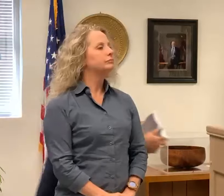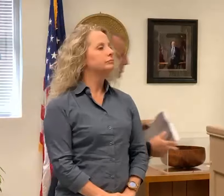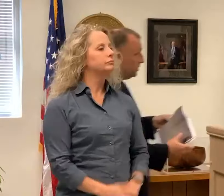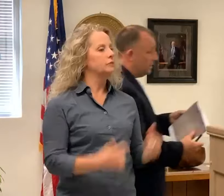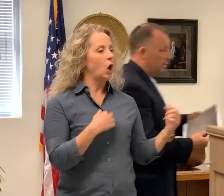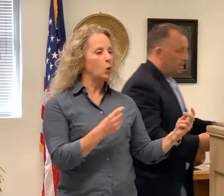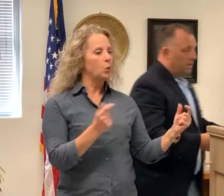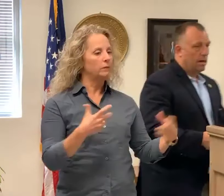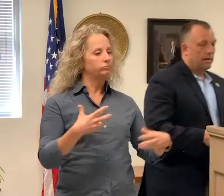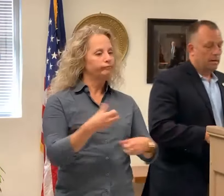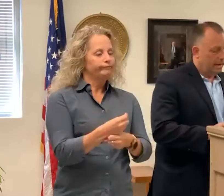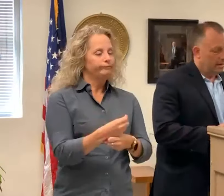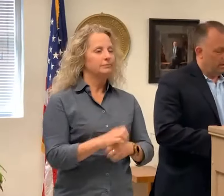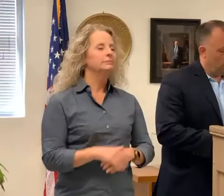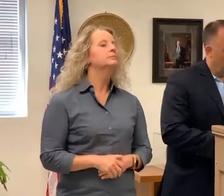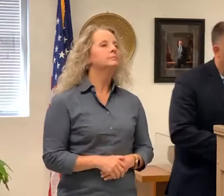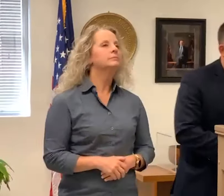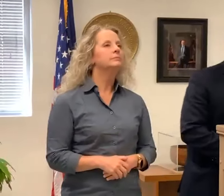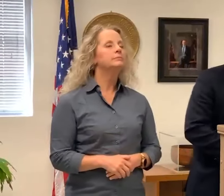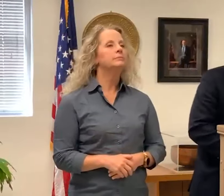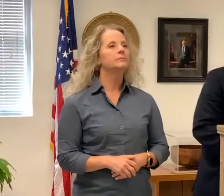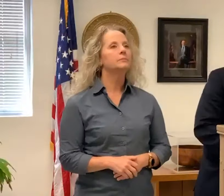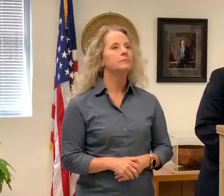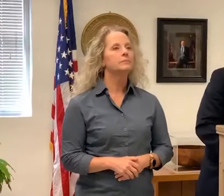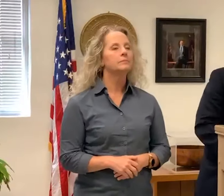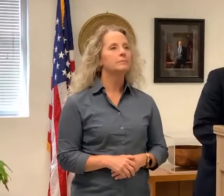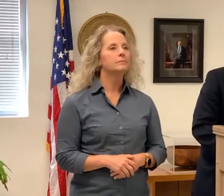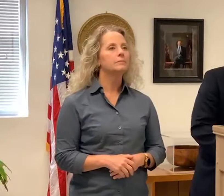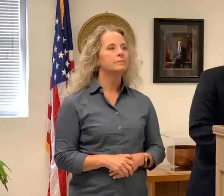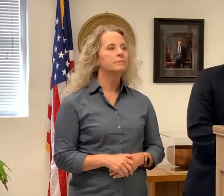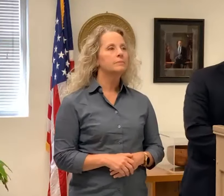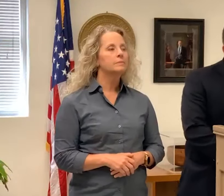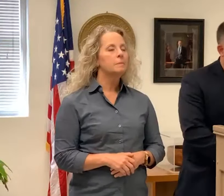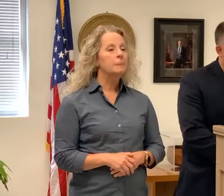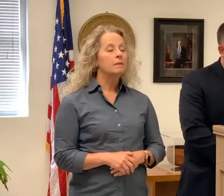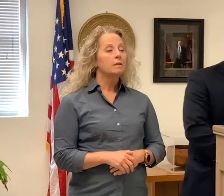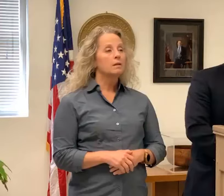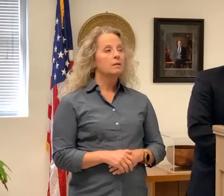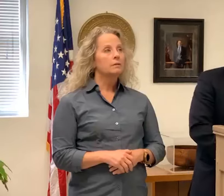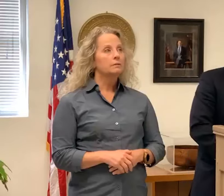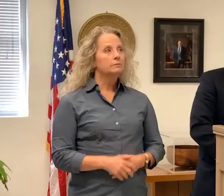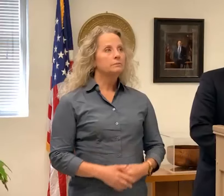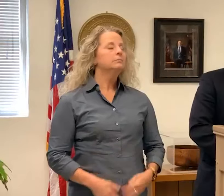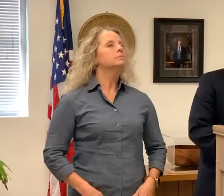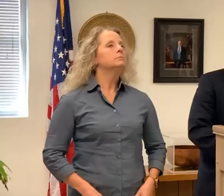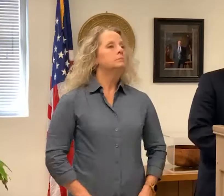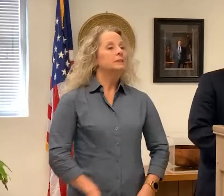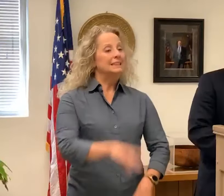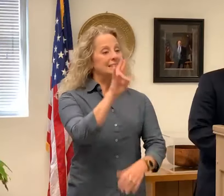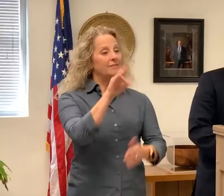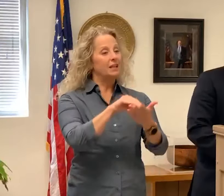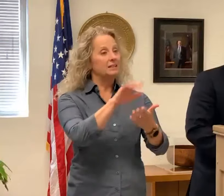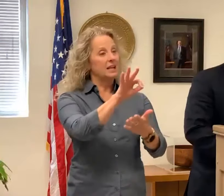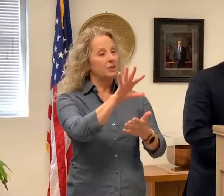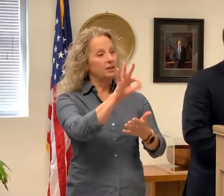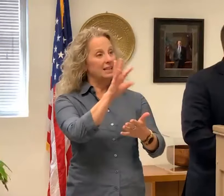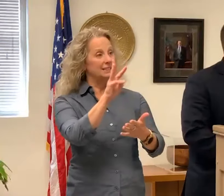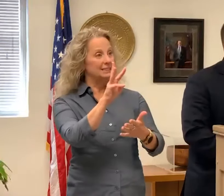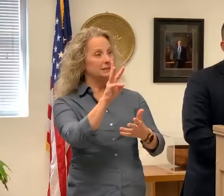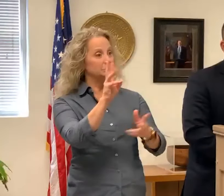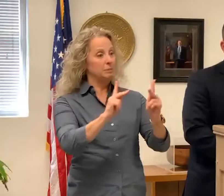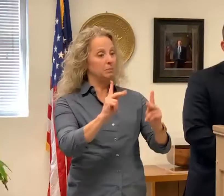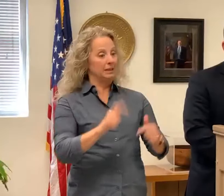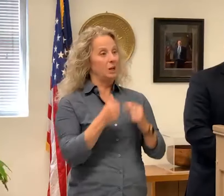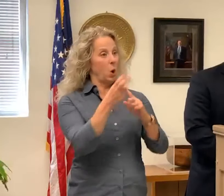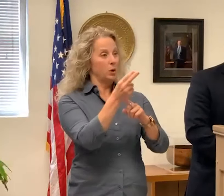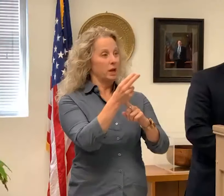I'll do a quick version. Okay. I'll tell you, so thank you, Bryce. At one point, we had 7,996 individuals